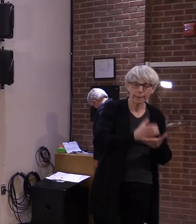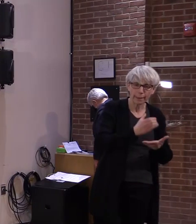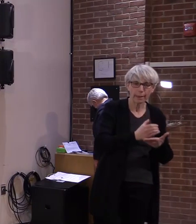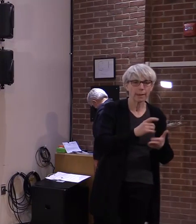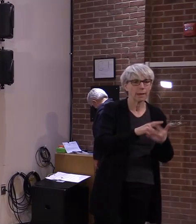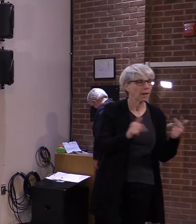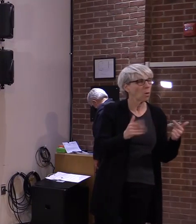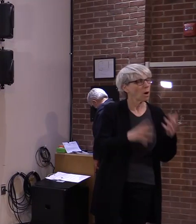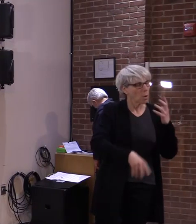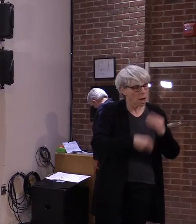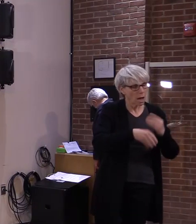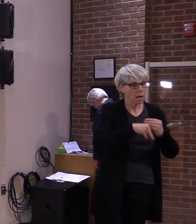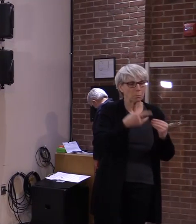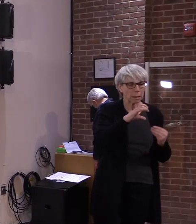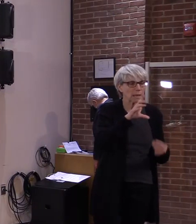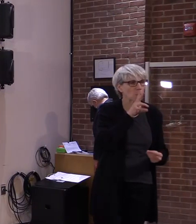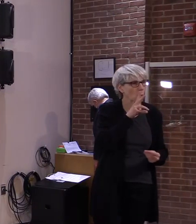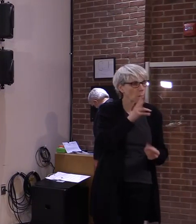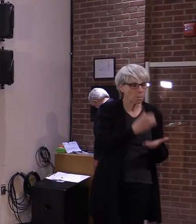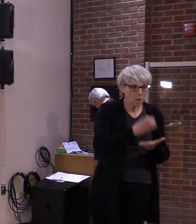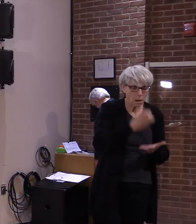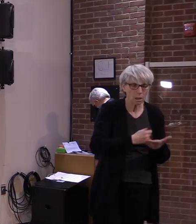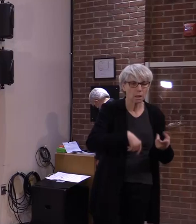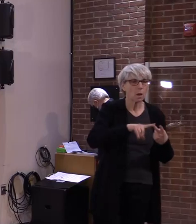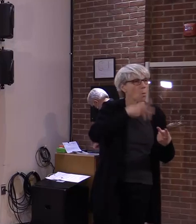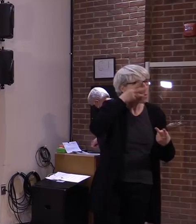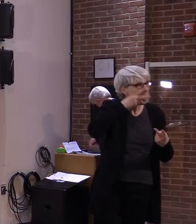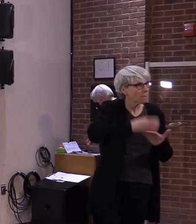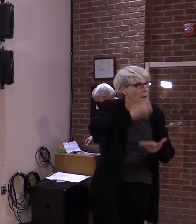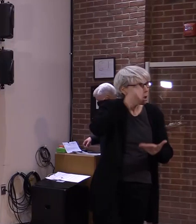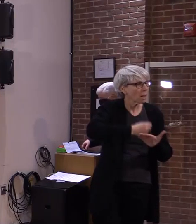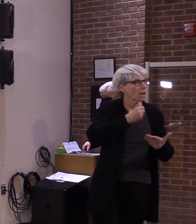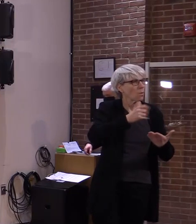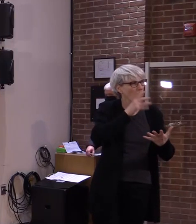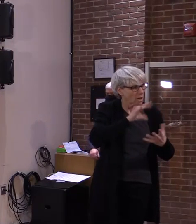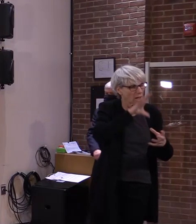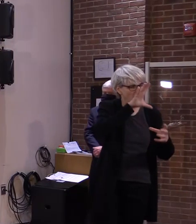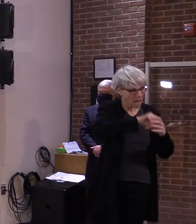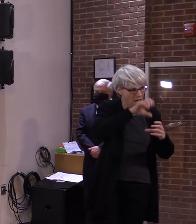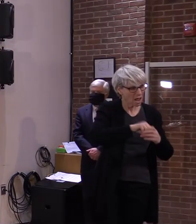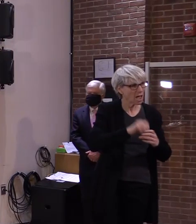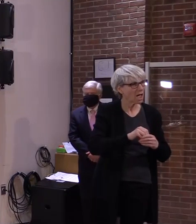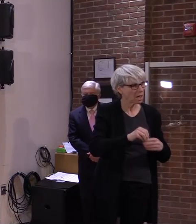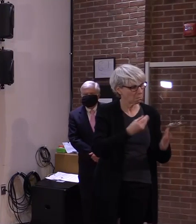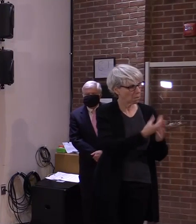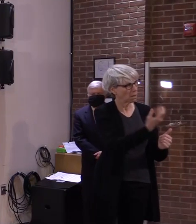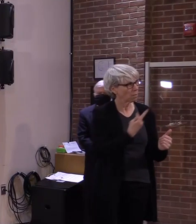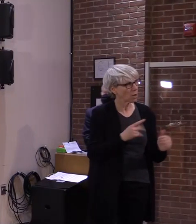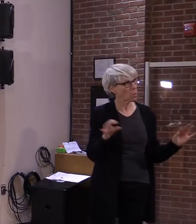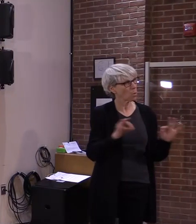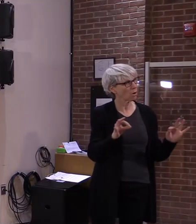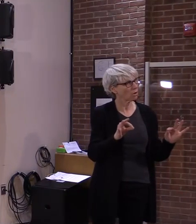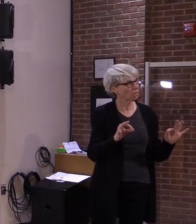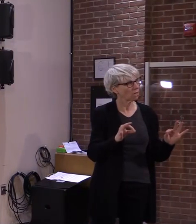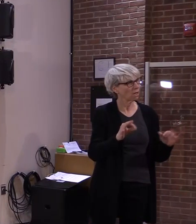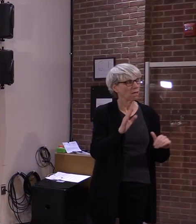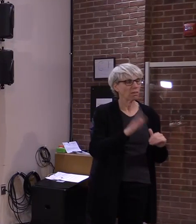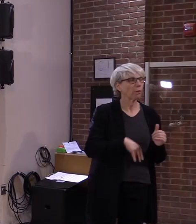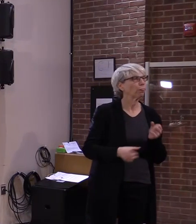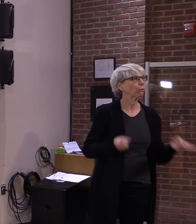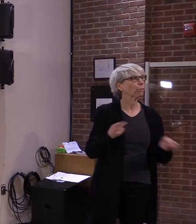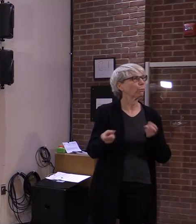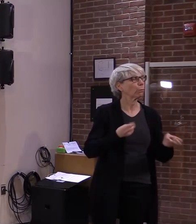More sort of on the cusp about the 10-cent deposit. My question to you is, if this bill goes through, knowing how